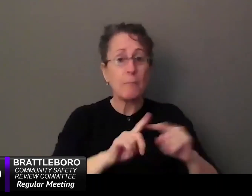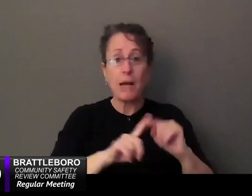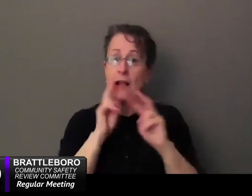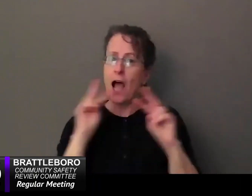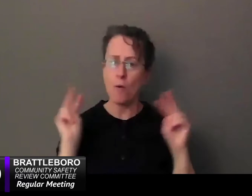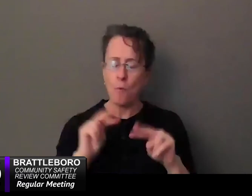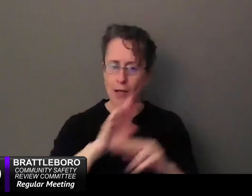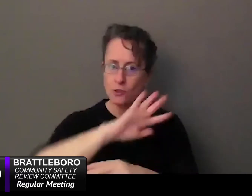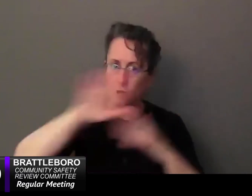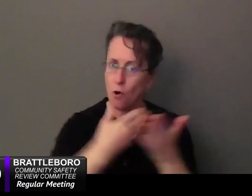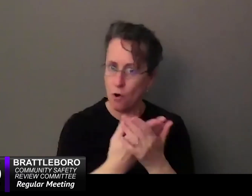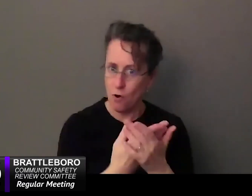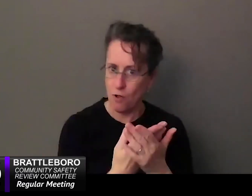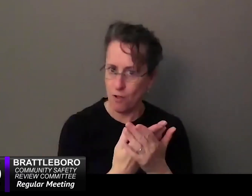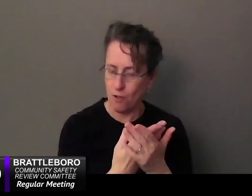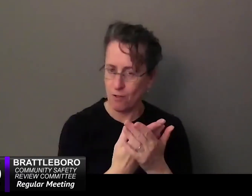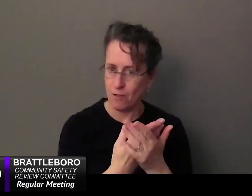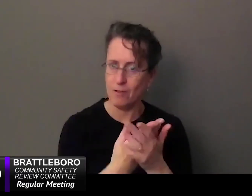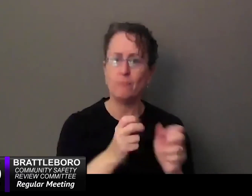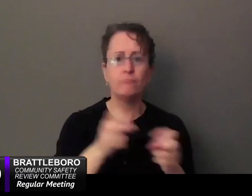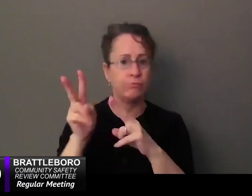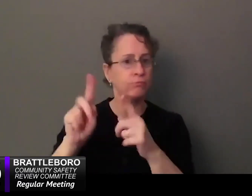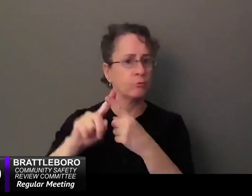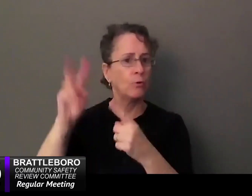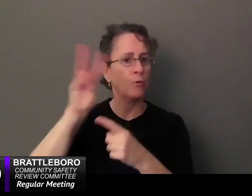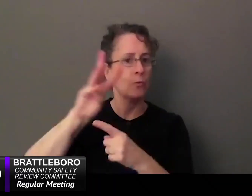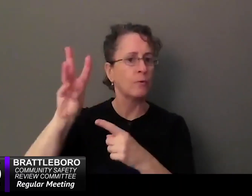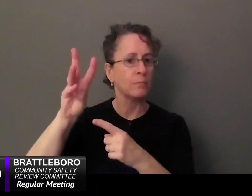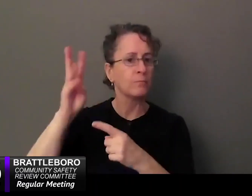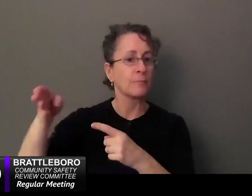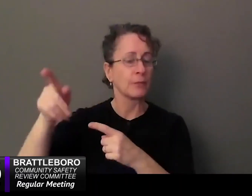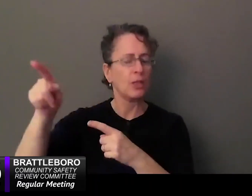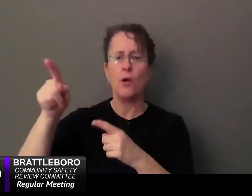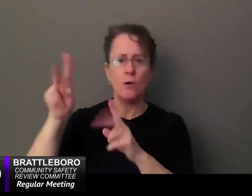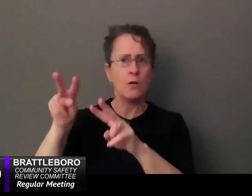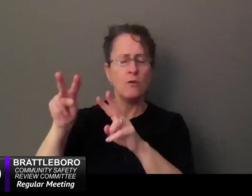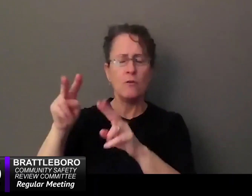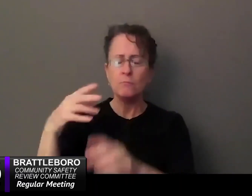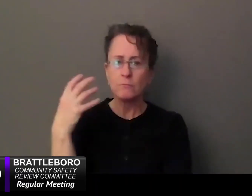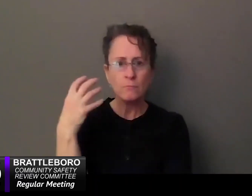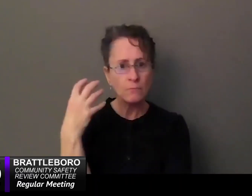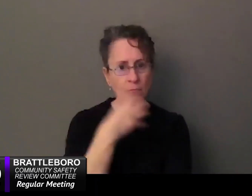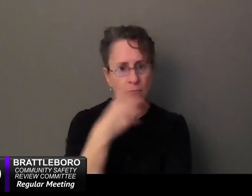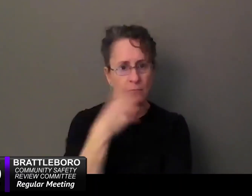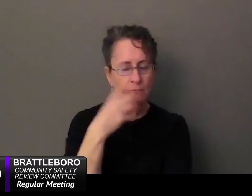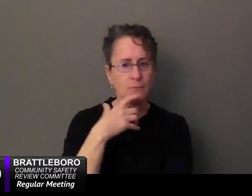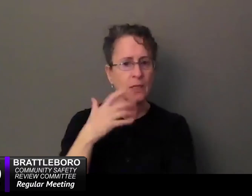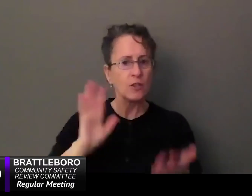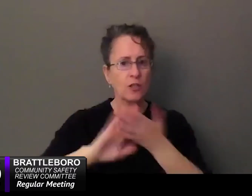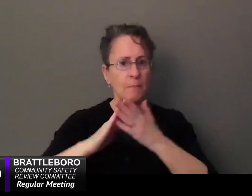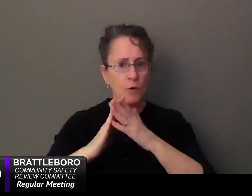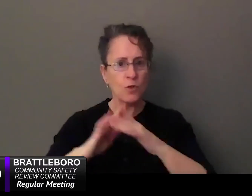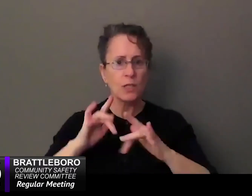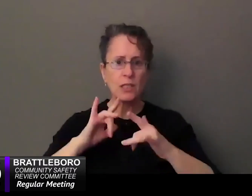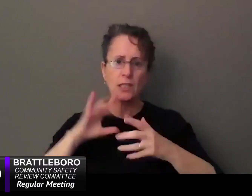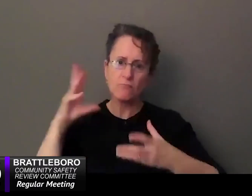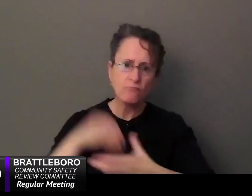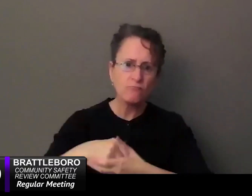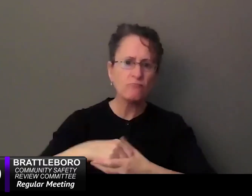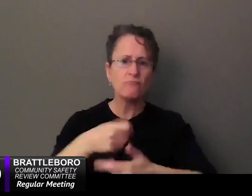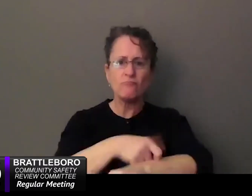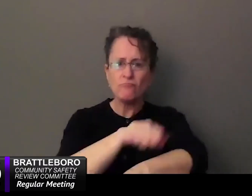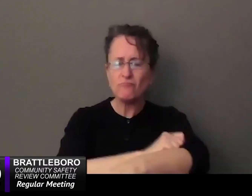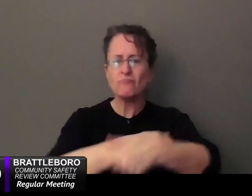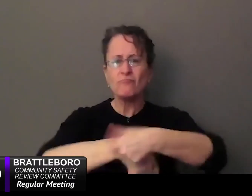they were posted, and just blown away by the efforts put into this process, and super interested and